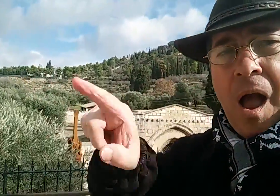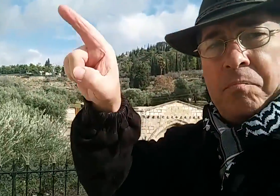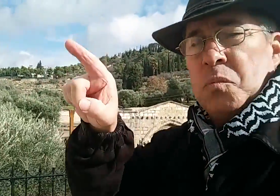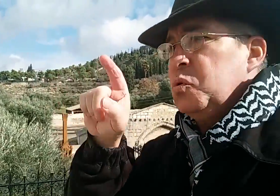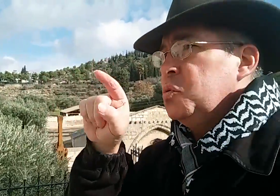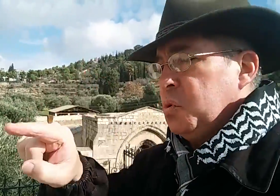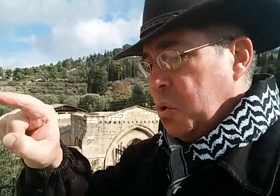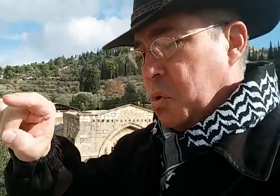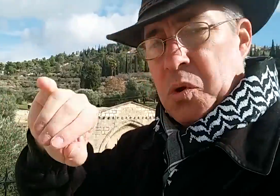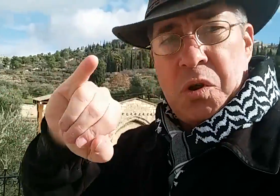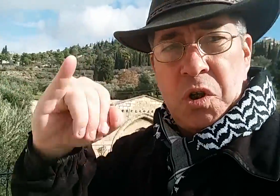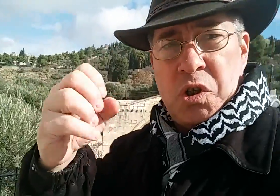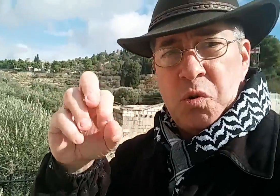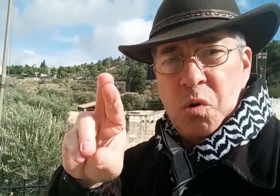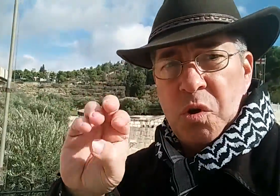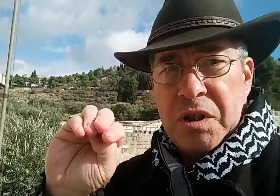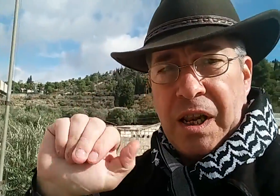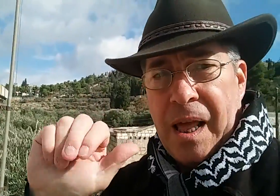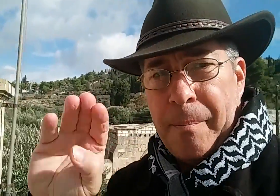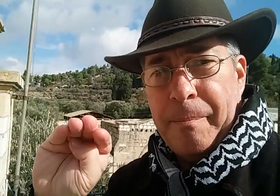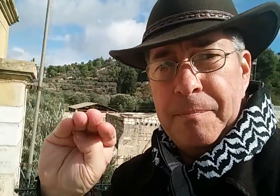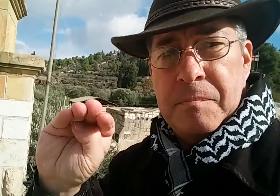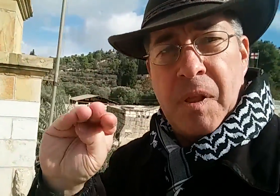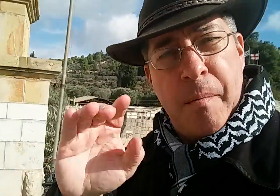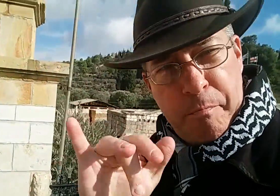So now we're headed on the way up to Jerusalem.